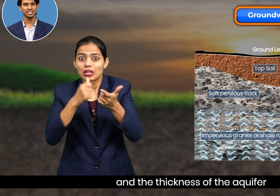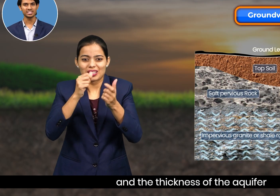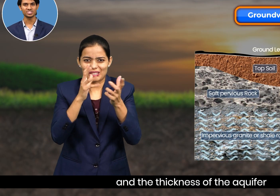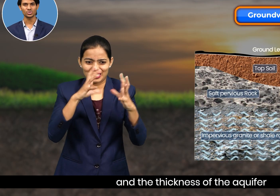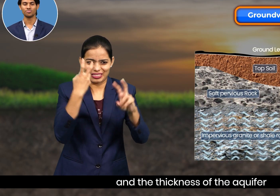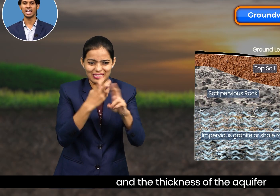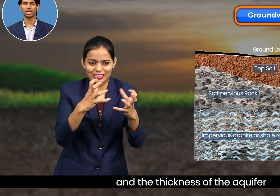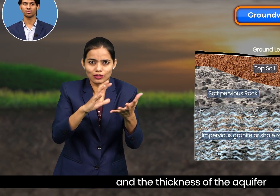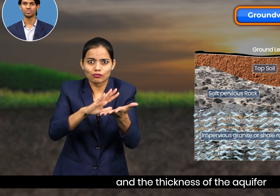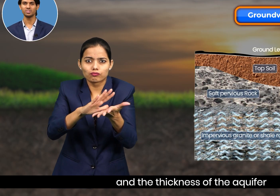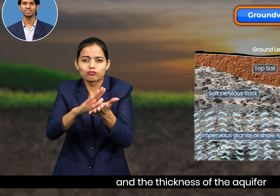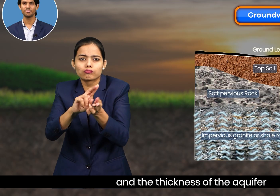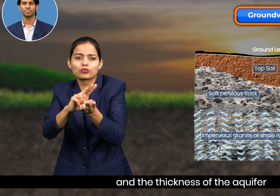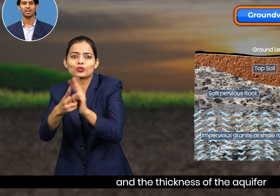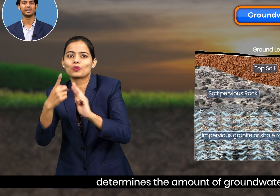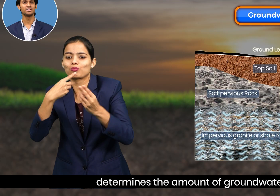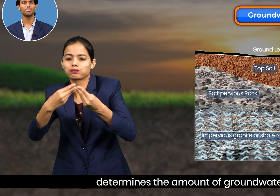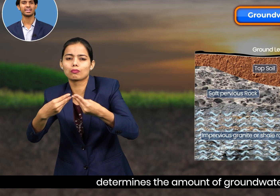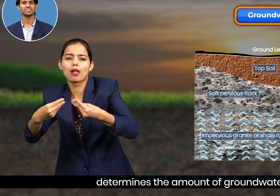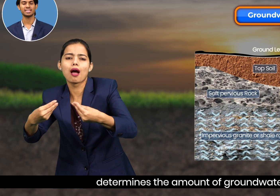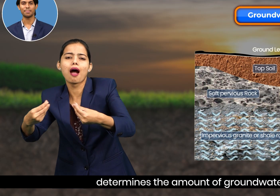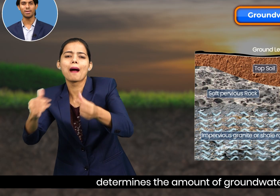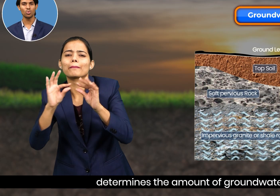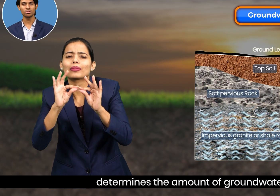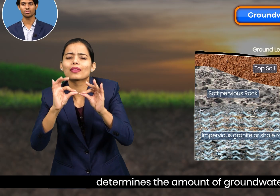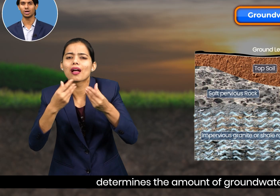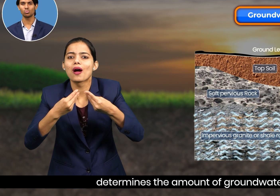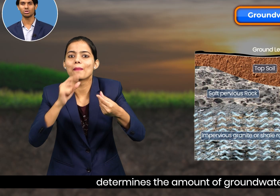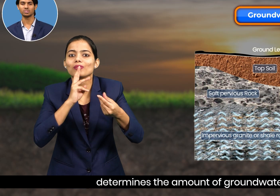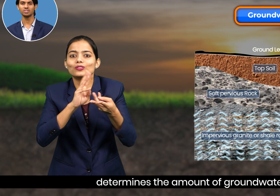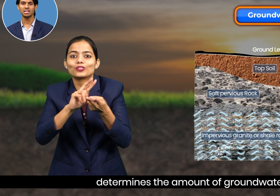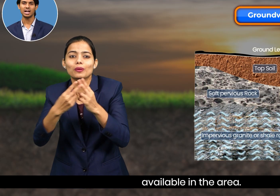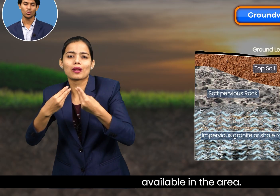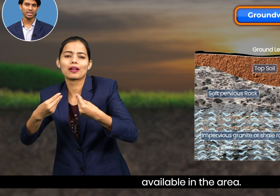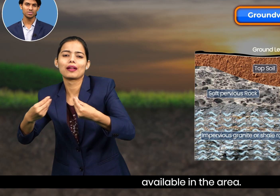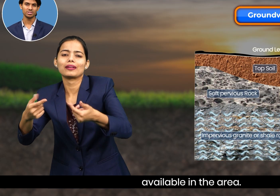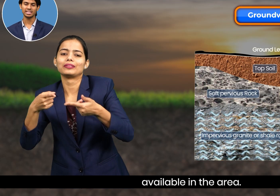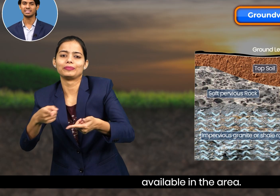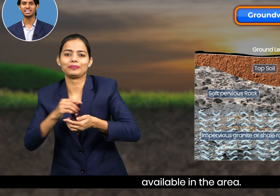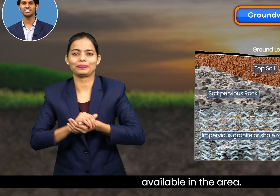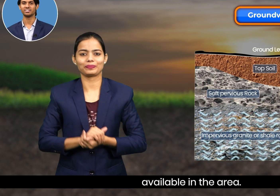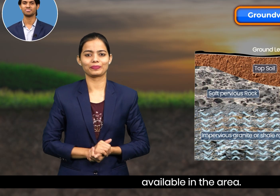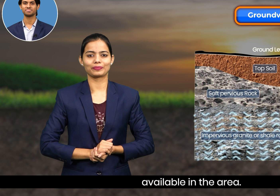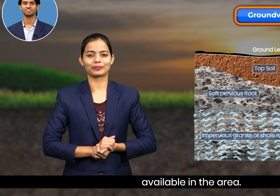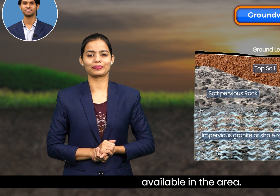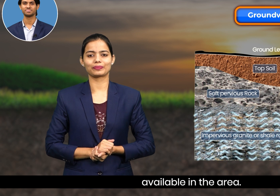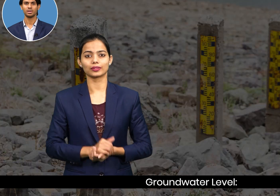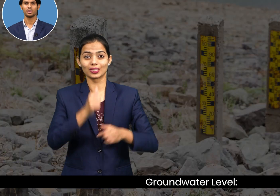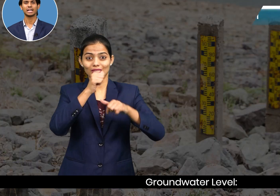and the thickness of the aquifer determines the amount of groundwater available in the area.